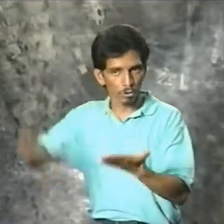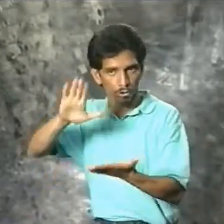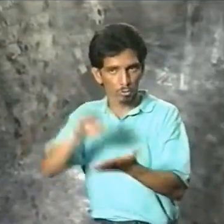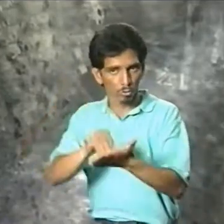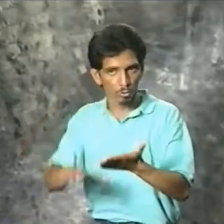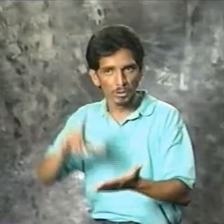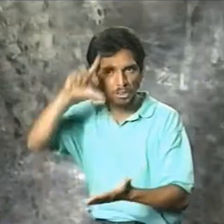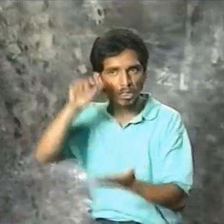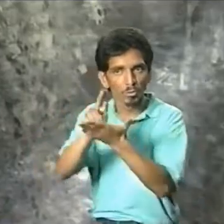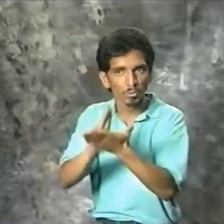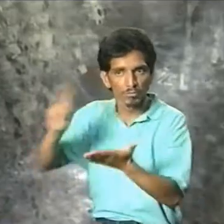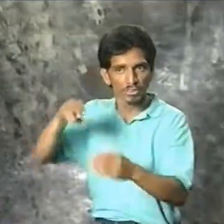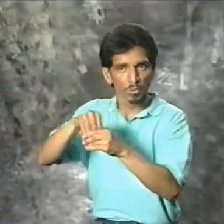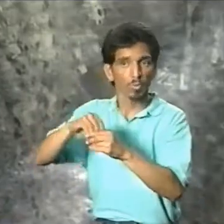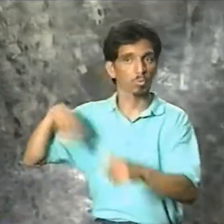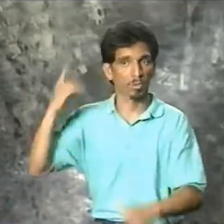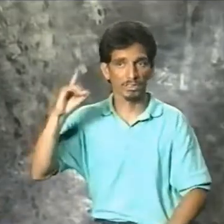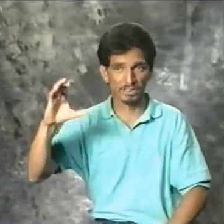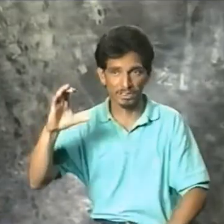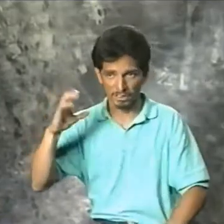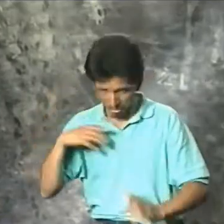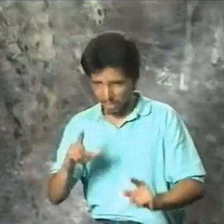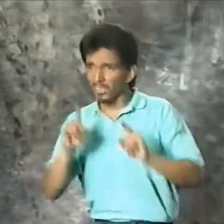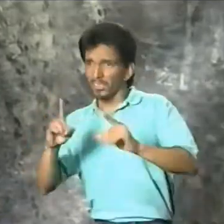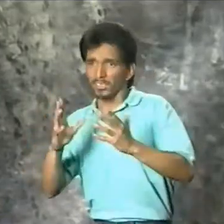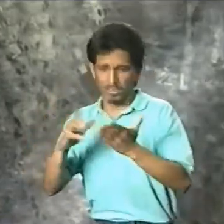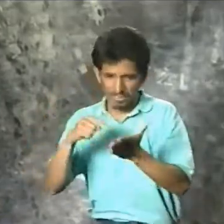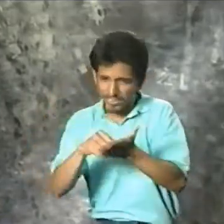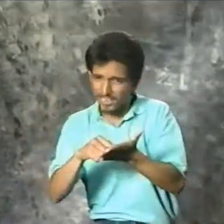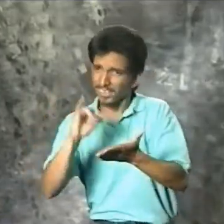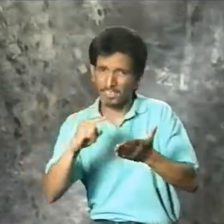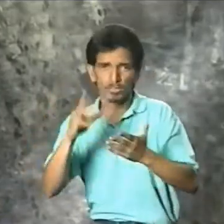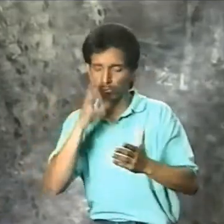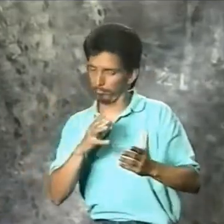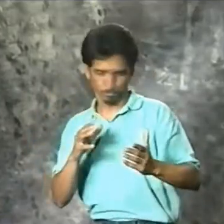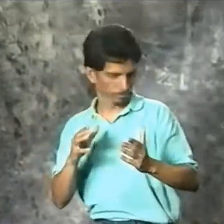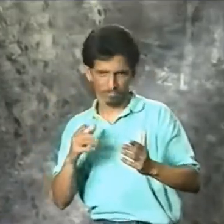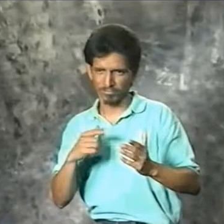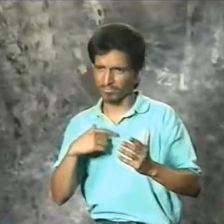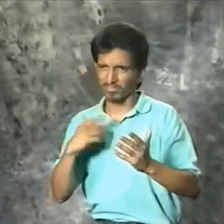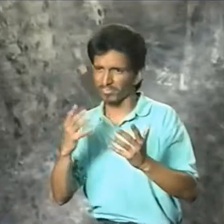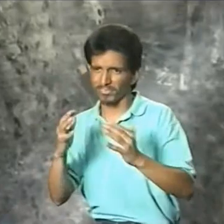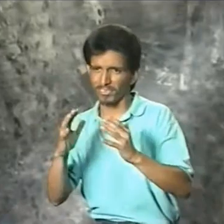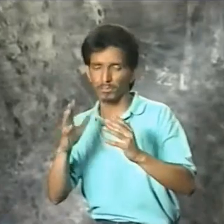that I'm from California. I went to Gallaudet University in Washington, D.C., and that all these things should prove